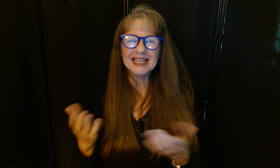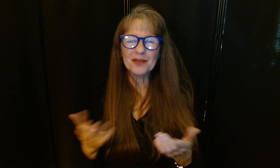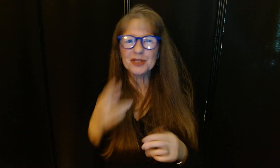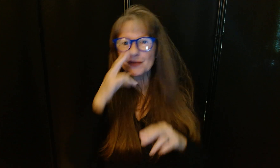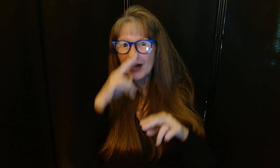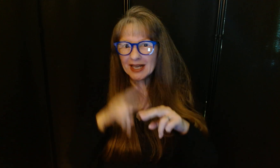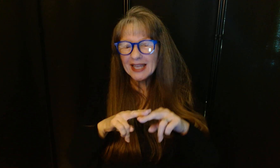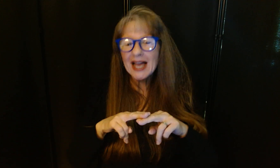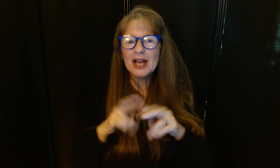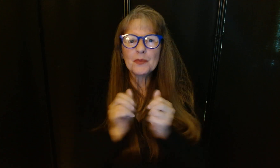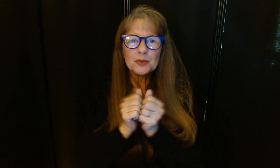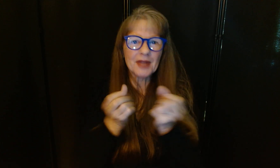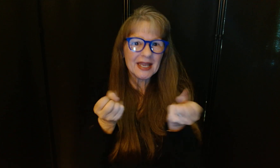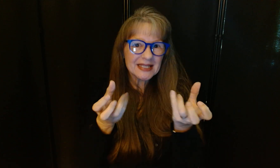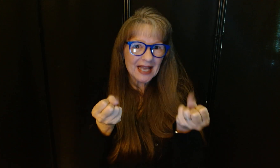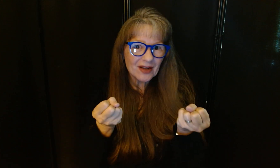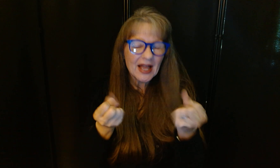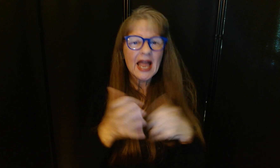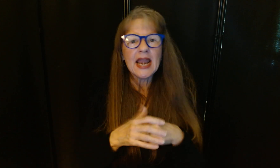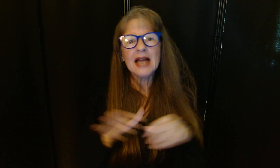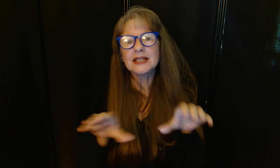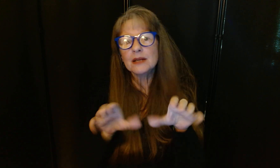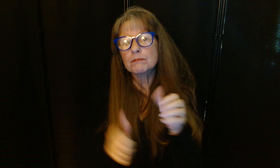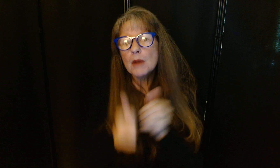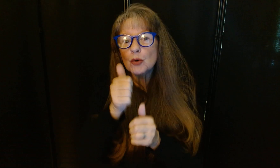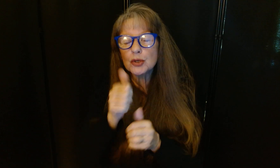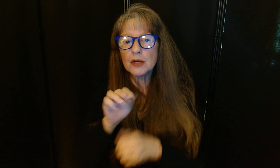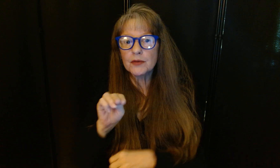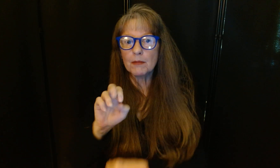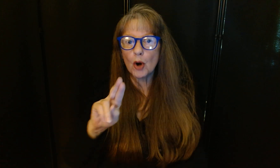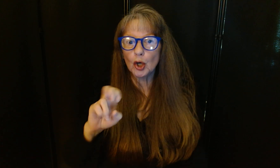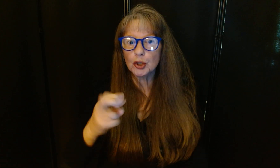was fun. It was with ASL, and I did most of the March